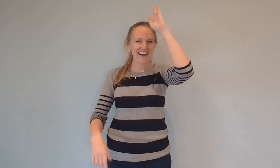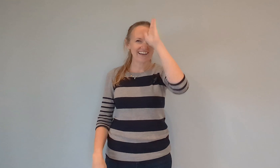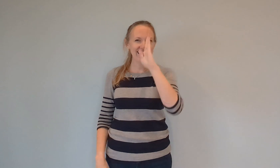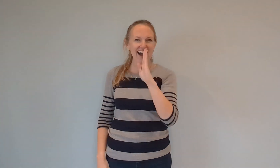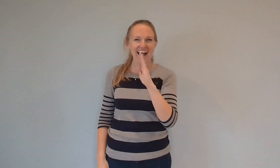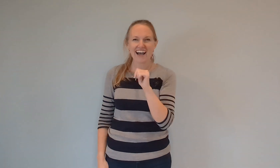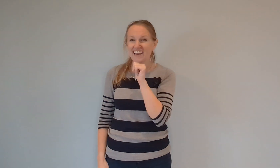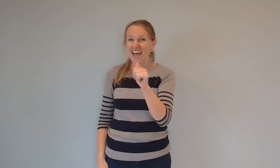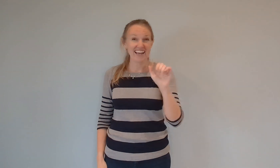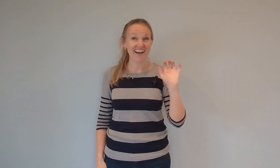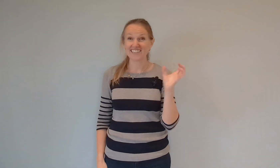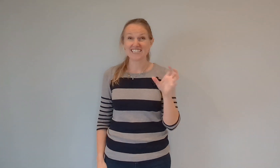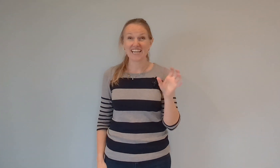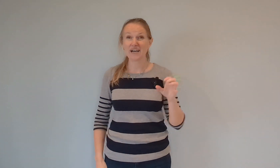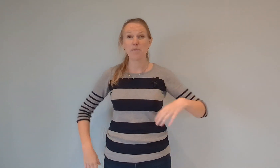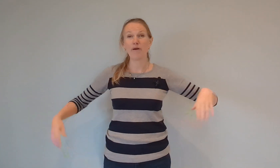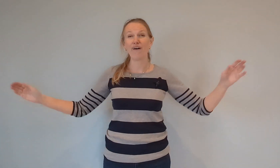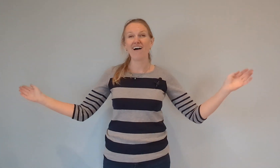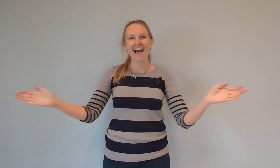Hallelujah, God not shakeable.